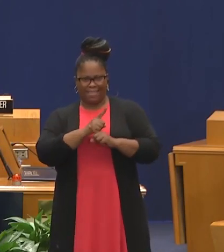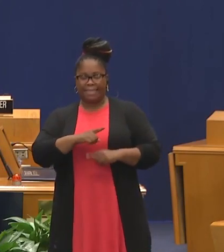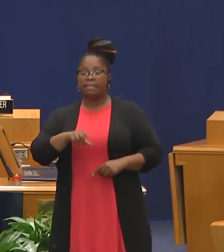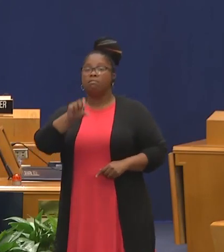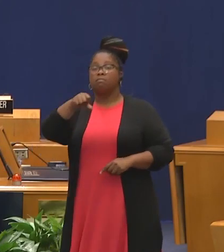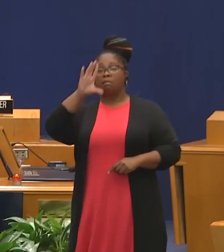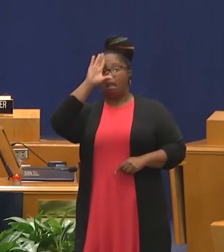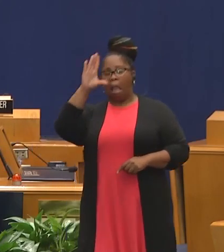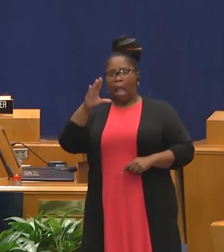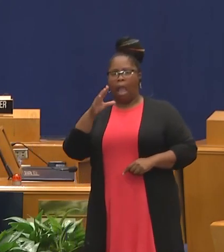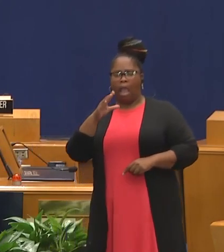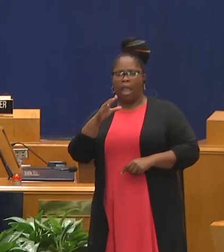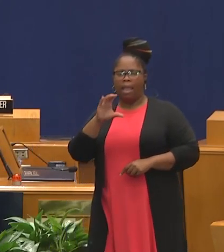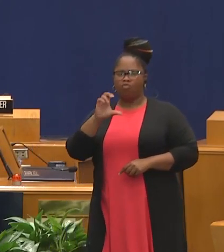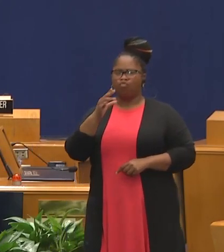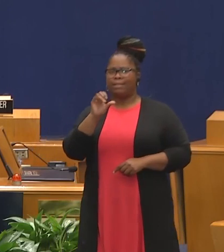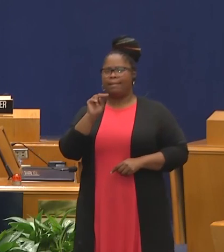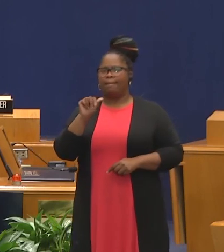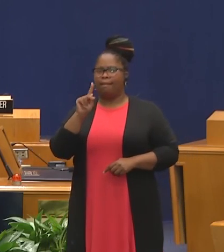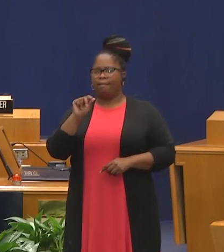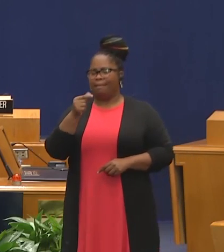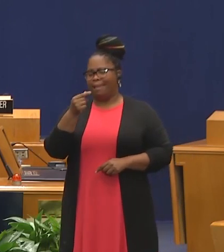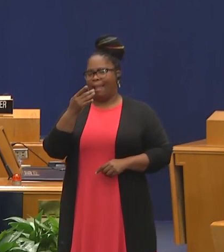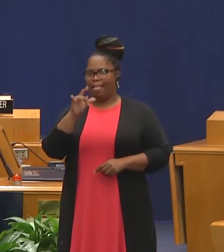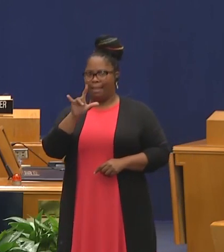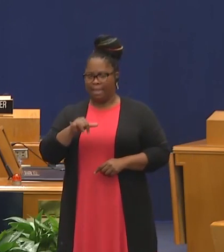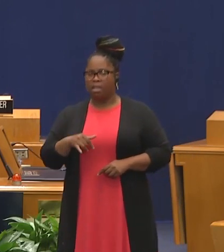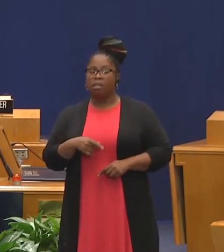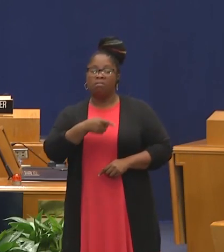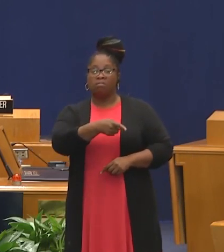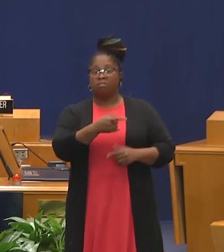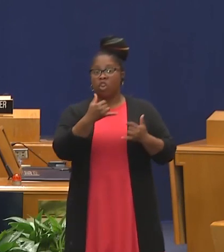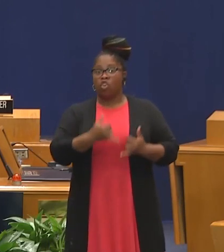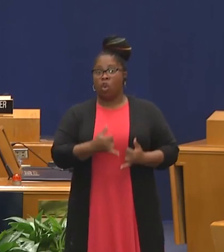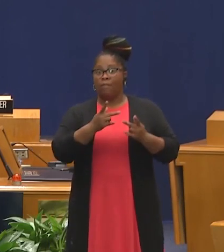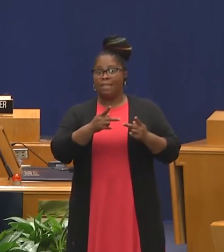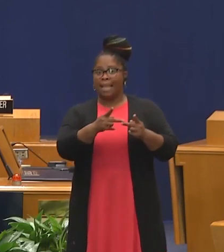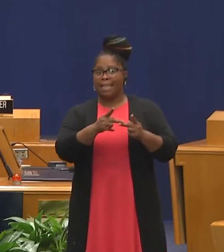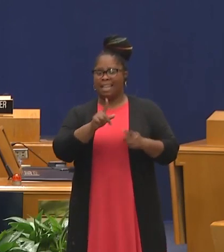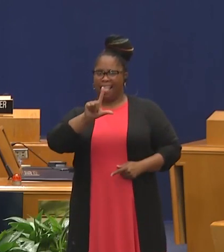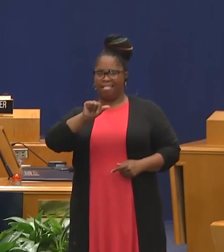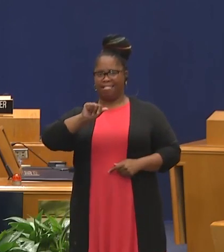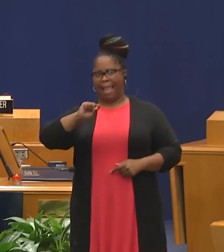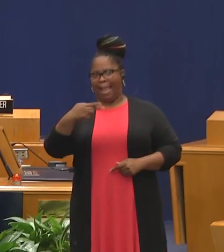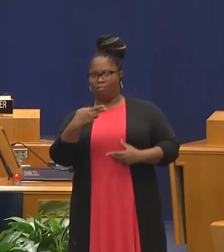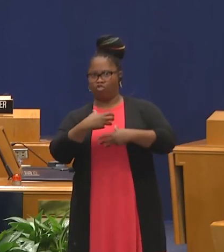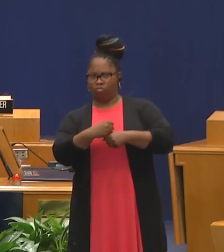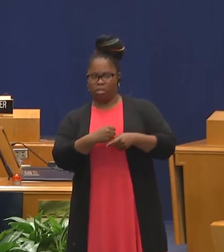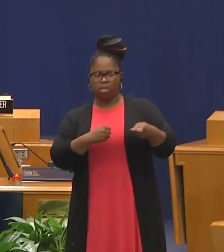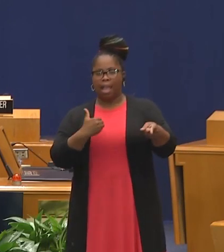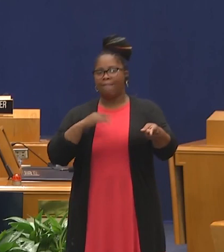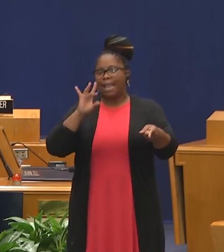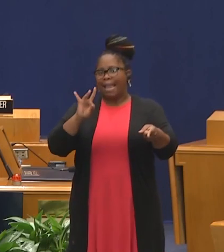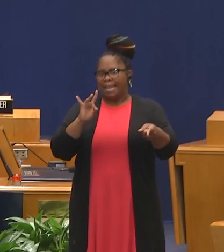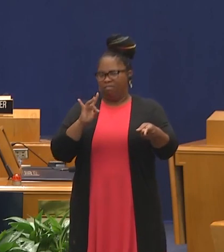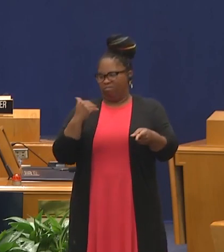Christina Galley. I'll take that question. The current census in the LASH facility is 8. That was as of this morning.